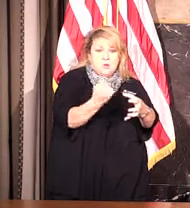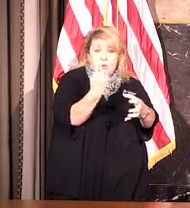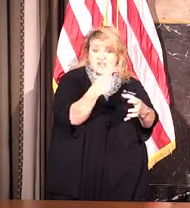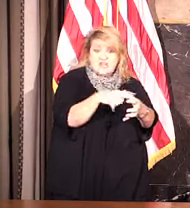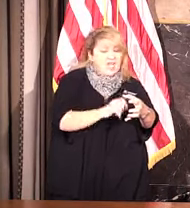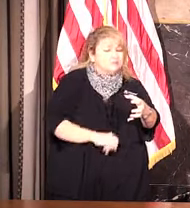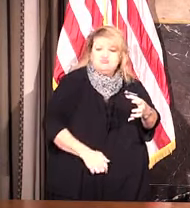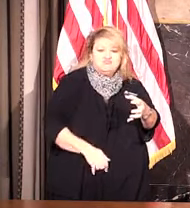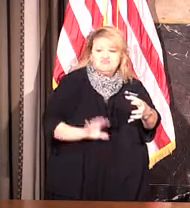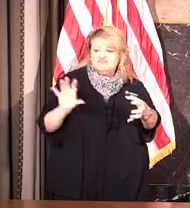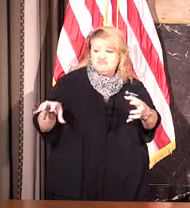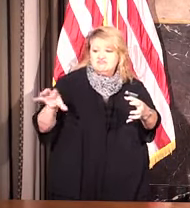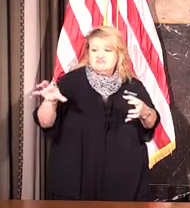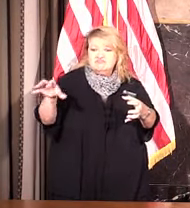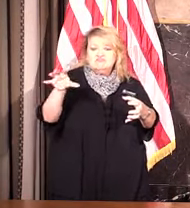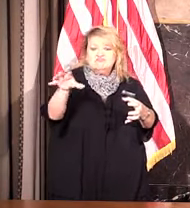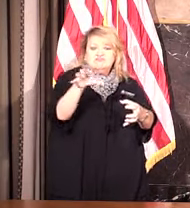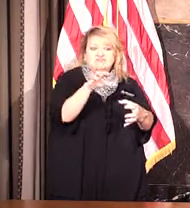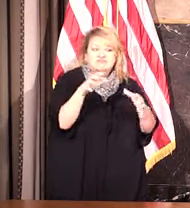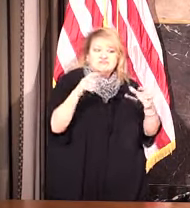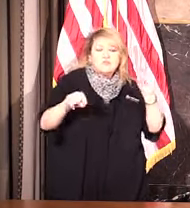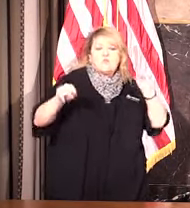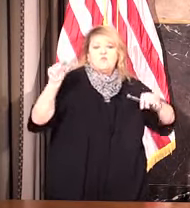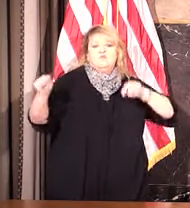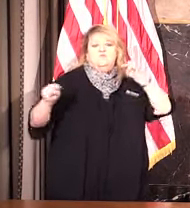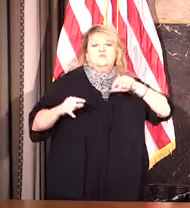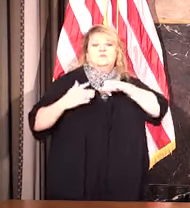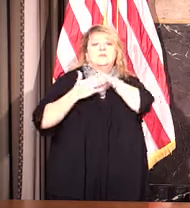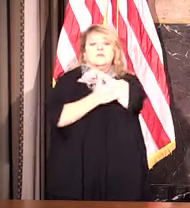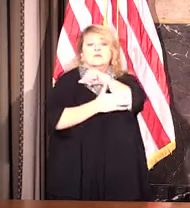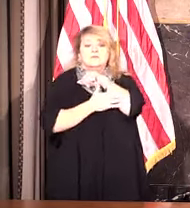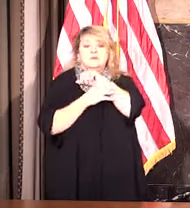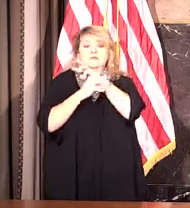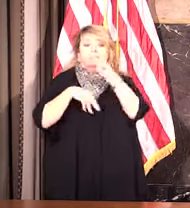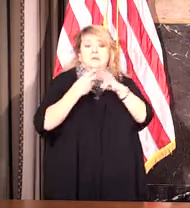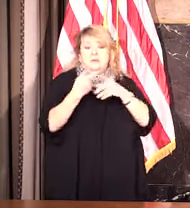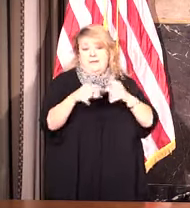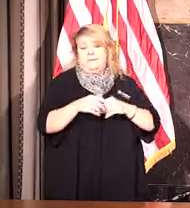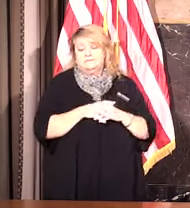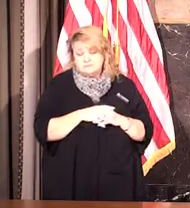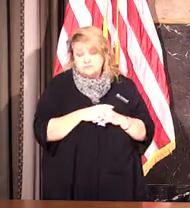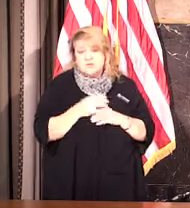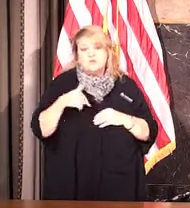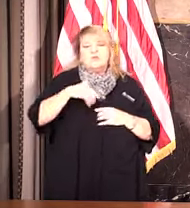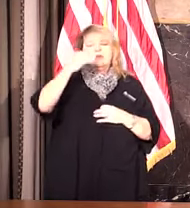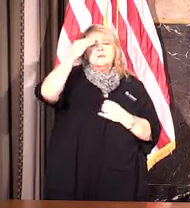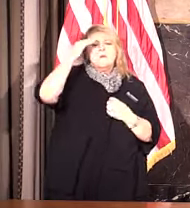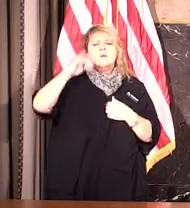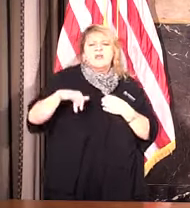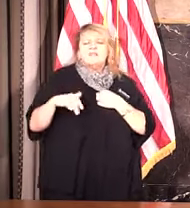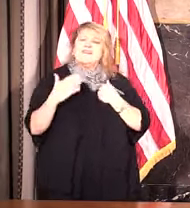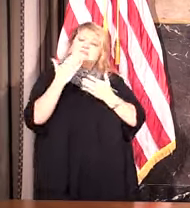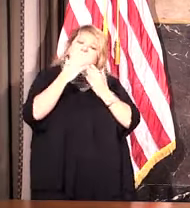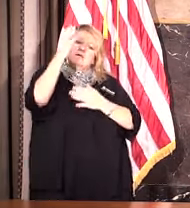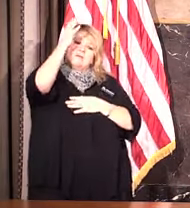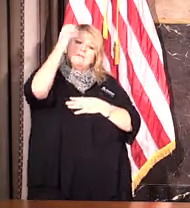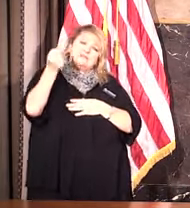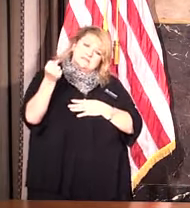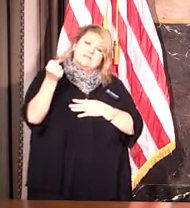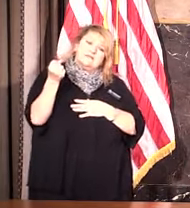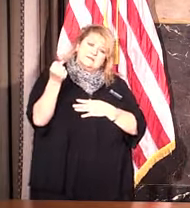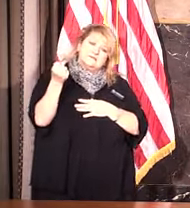over the world. But we know that it's happening. And there are some common sense things that work that